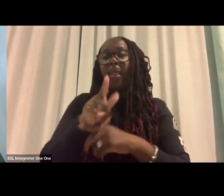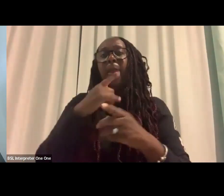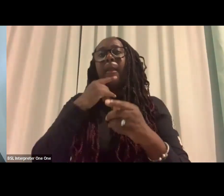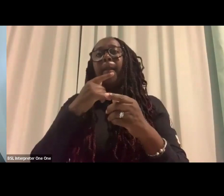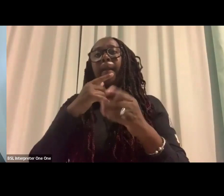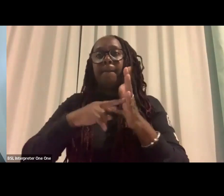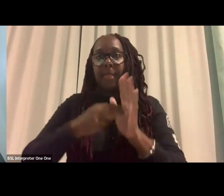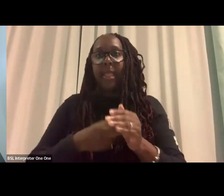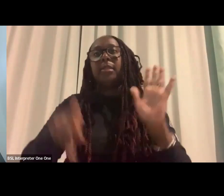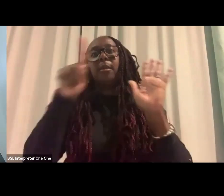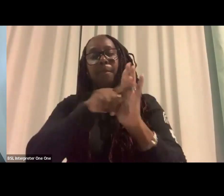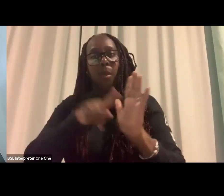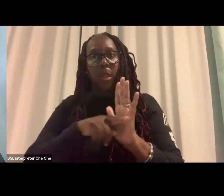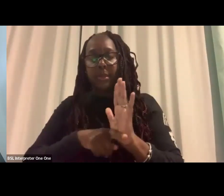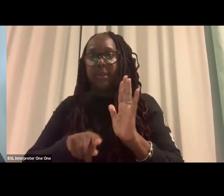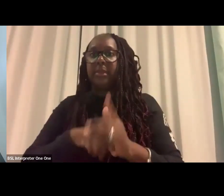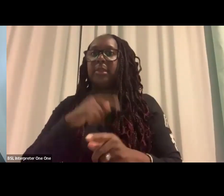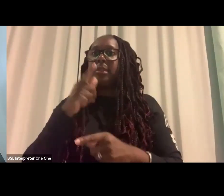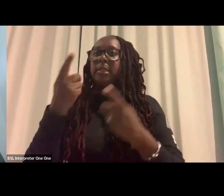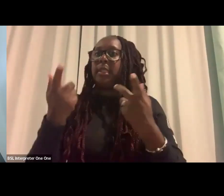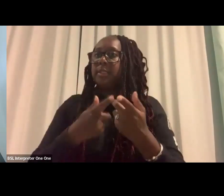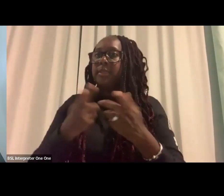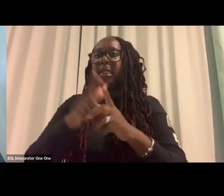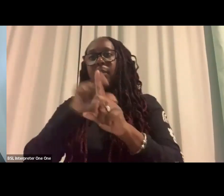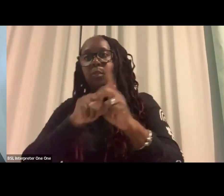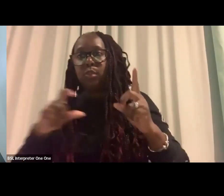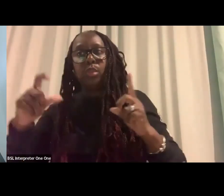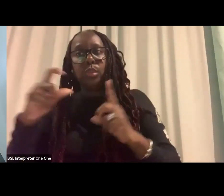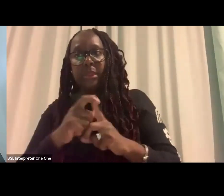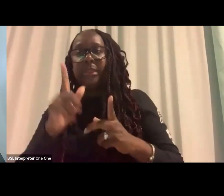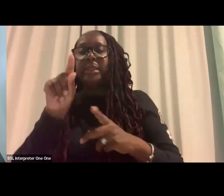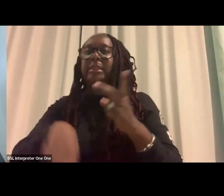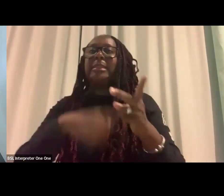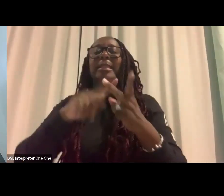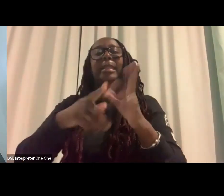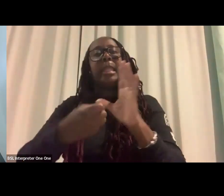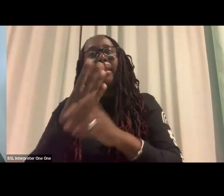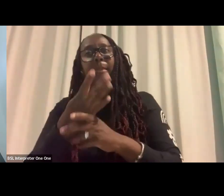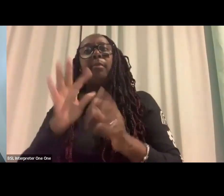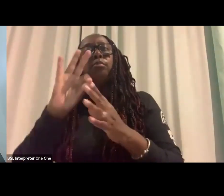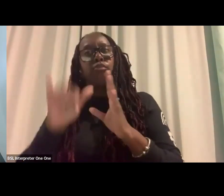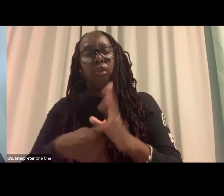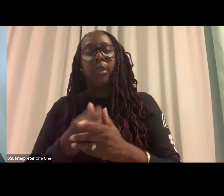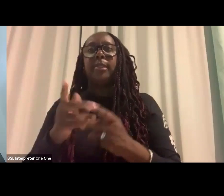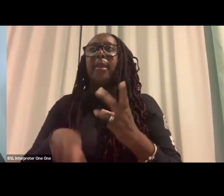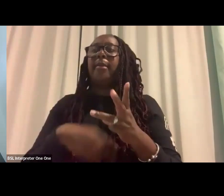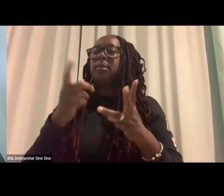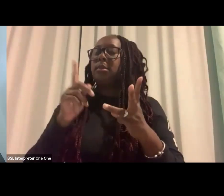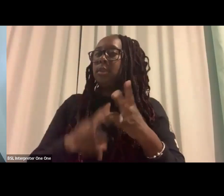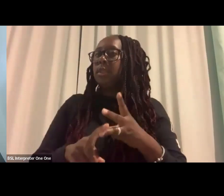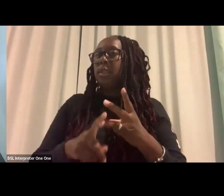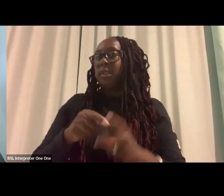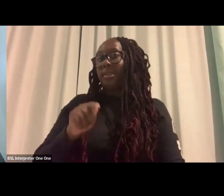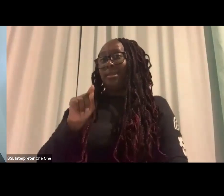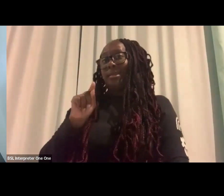policies, even the corporate sector, even the community development projects, and then this